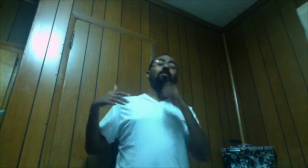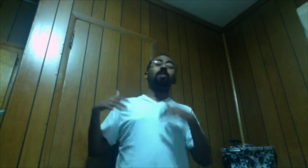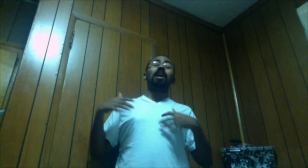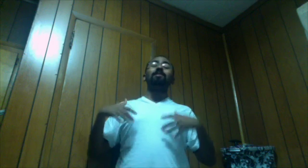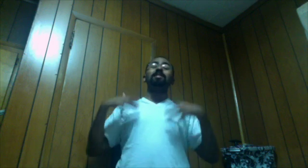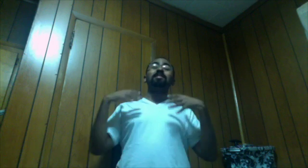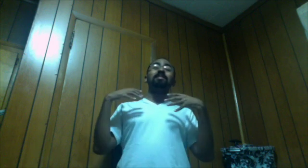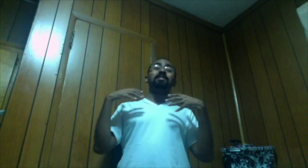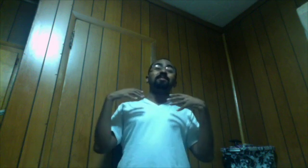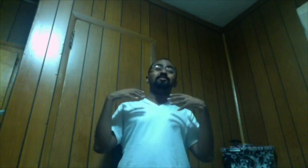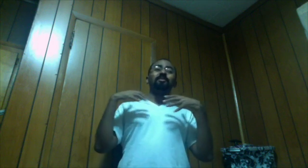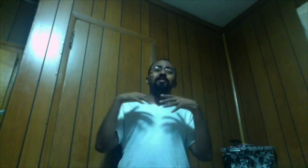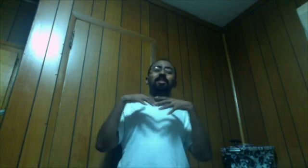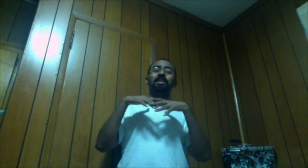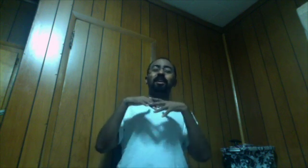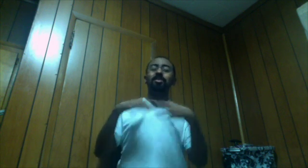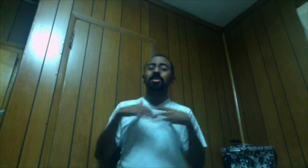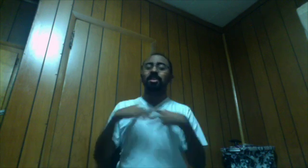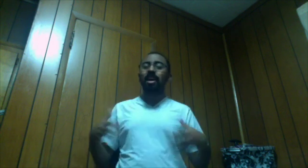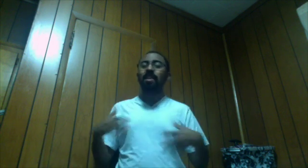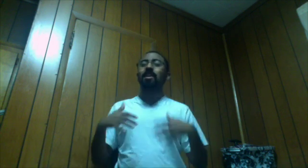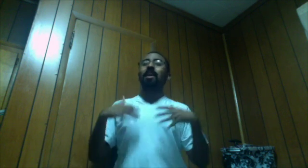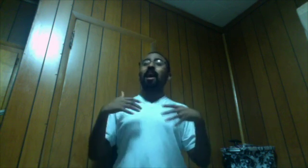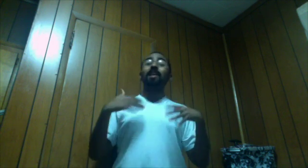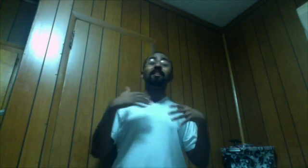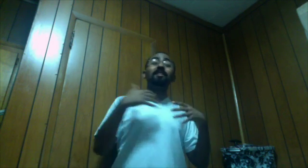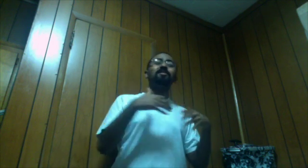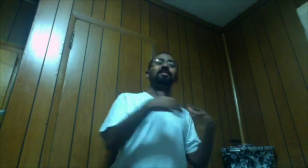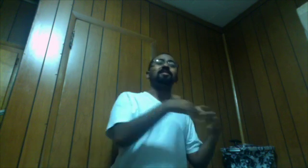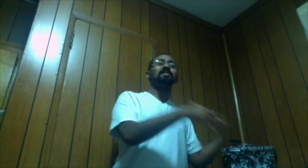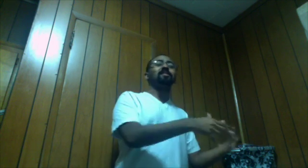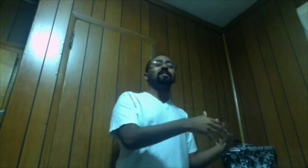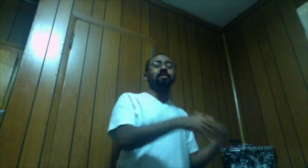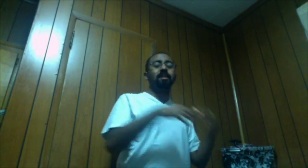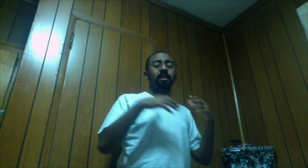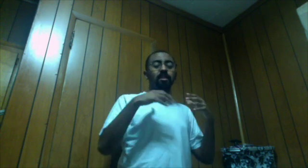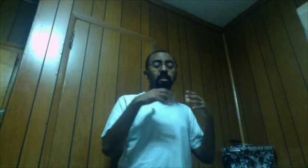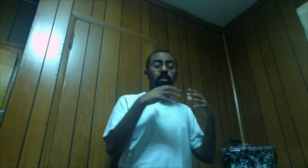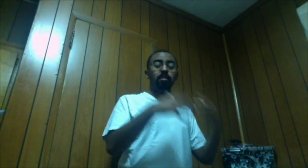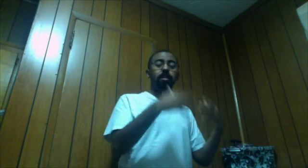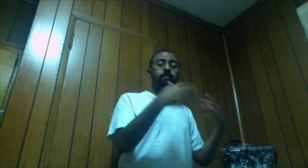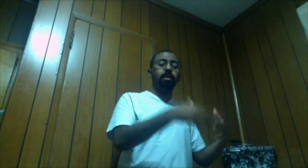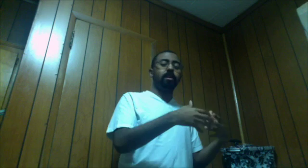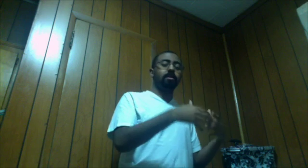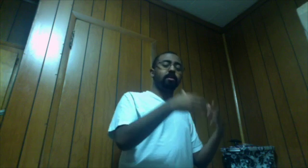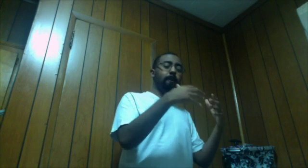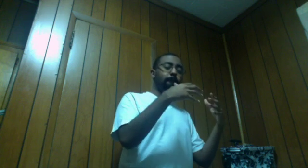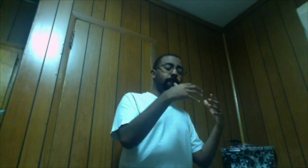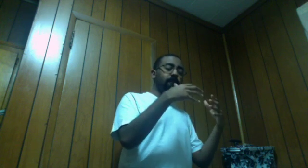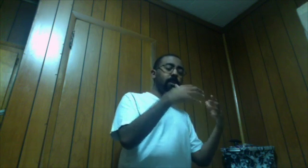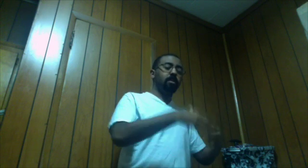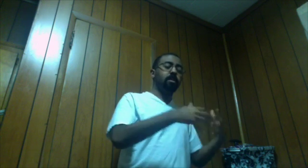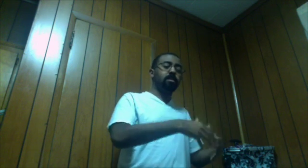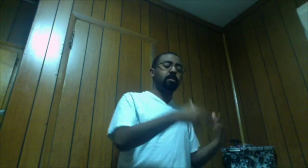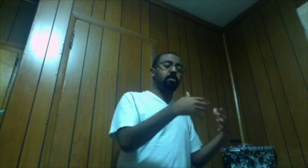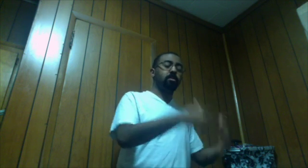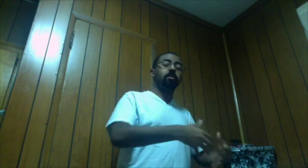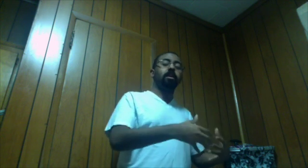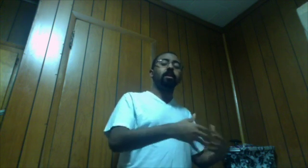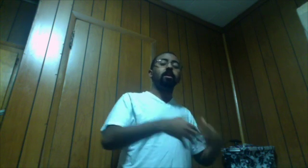I was in utter shock and in utter disgust. The human beings in this story